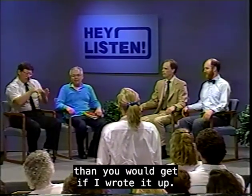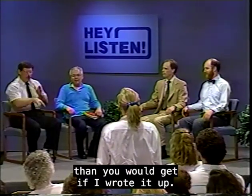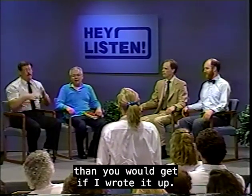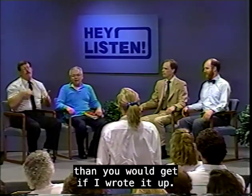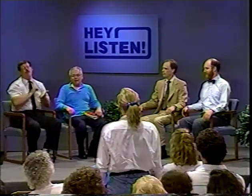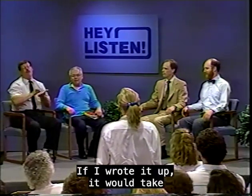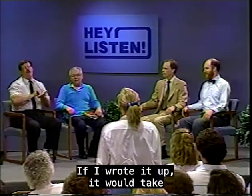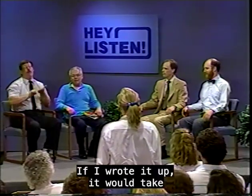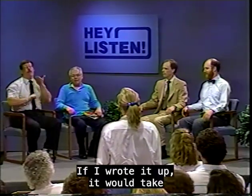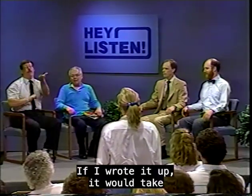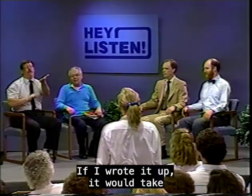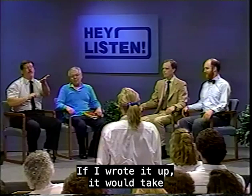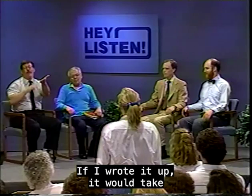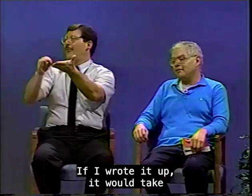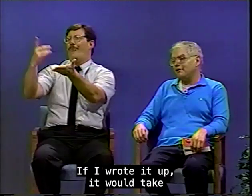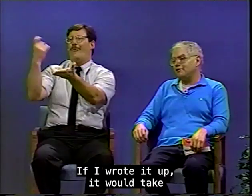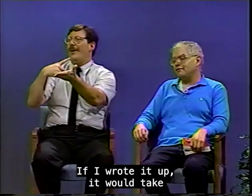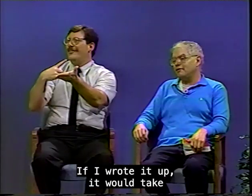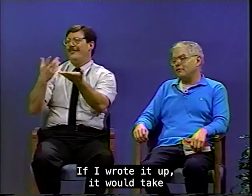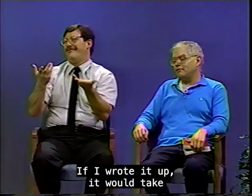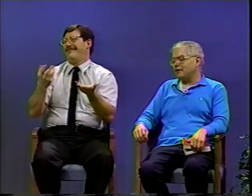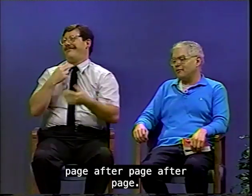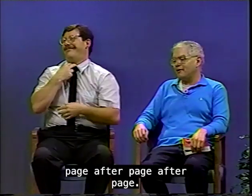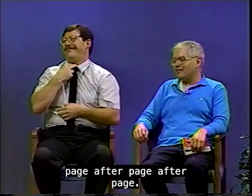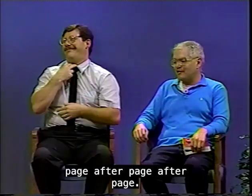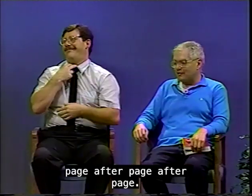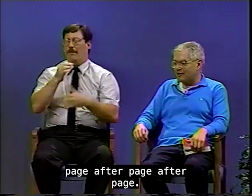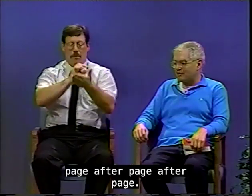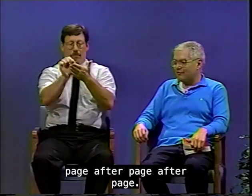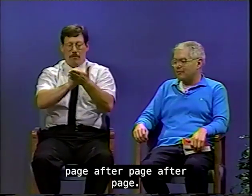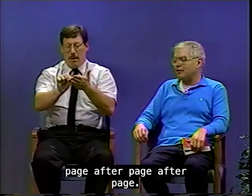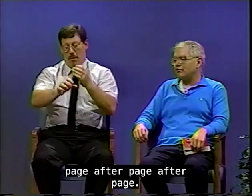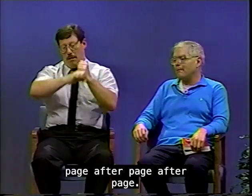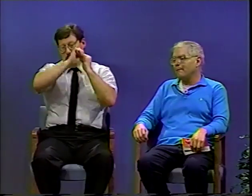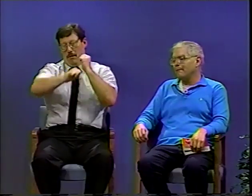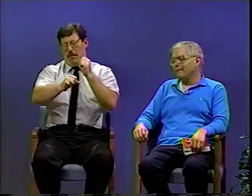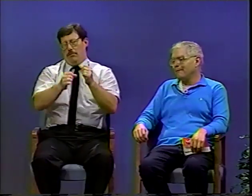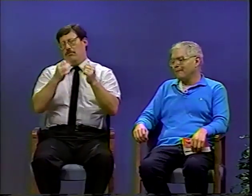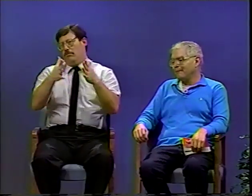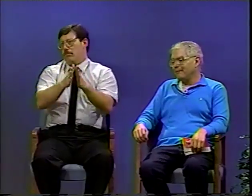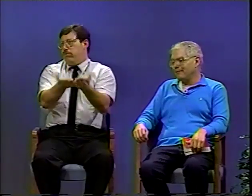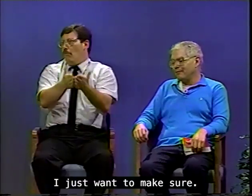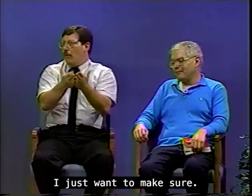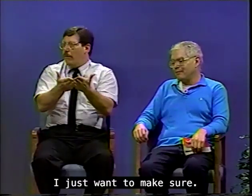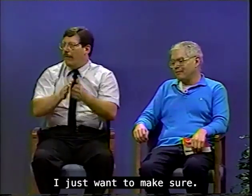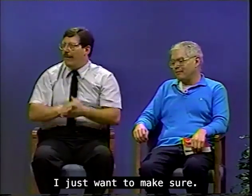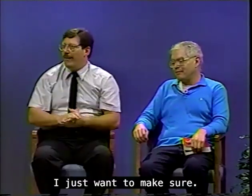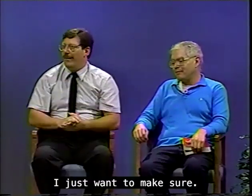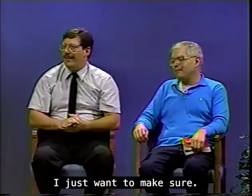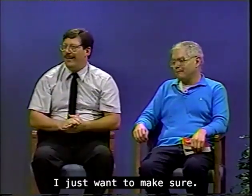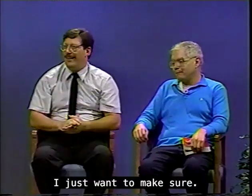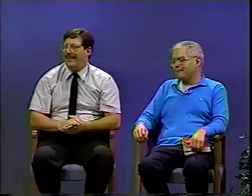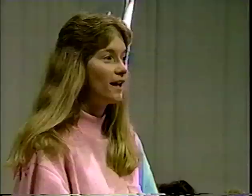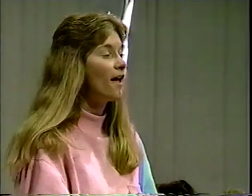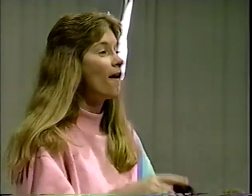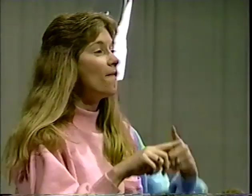up. If I wrote it up, it would take page after page after page. I just want to make